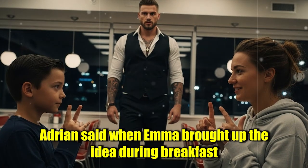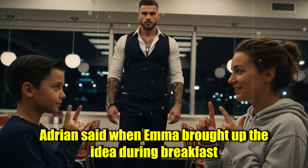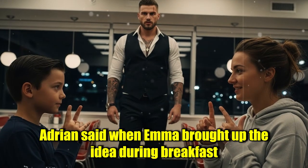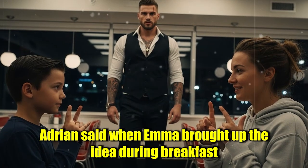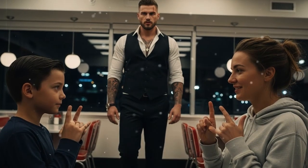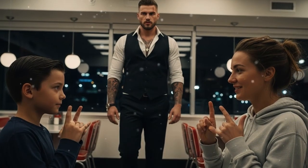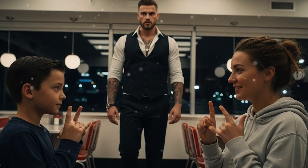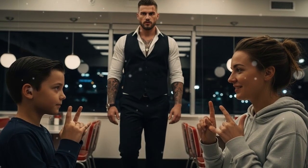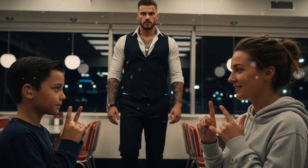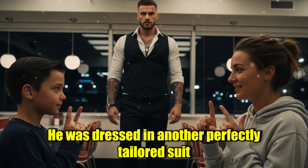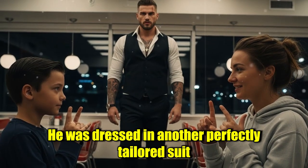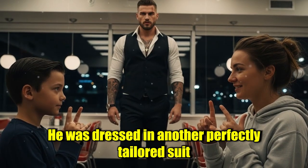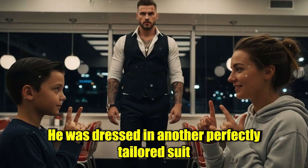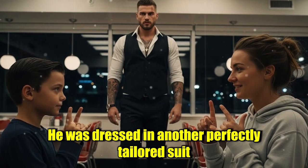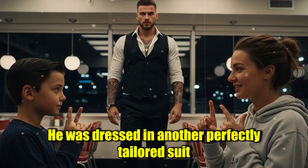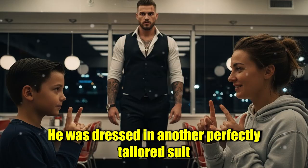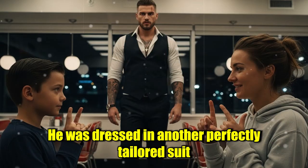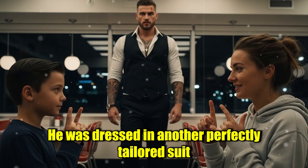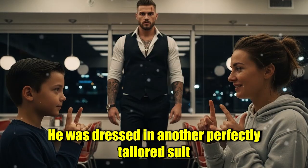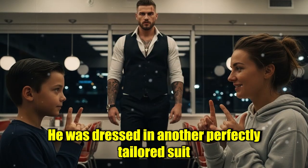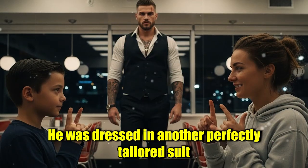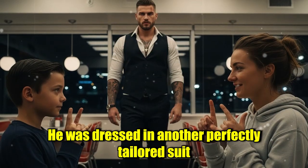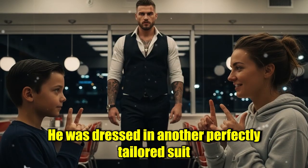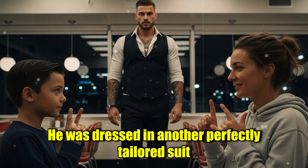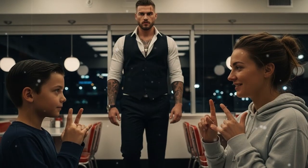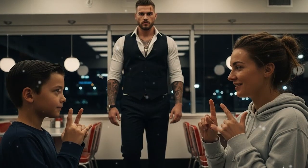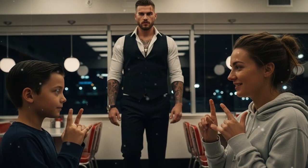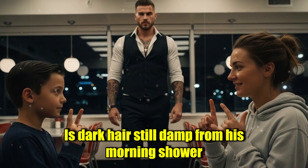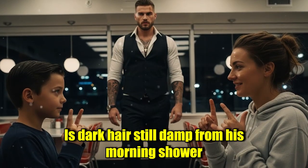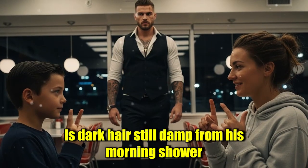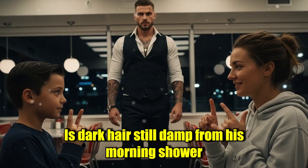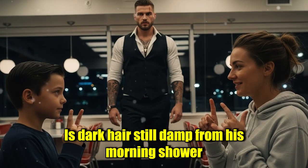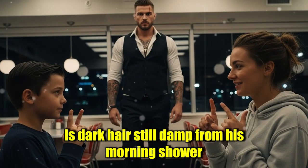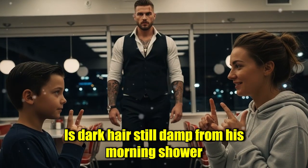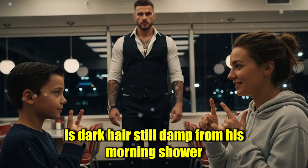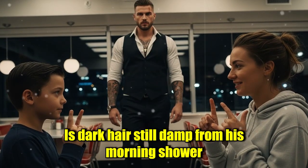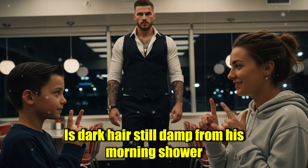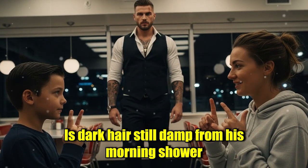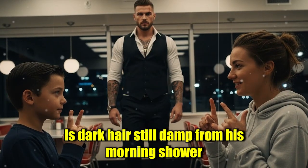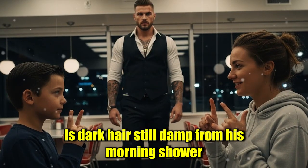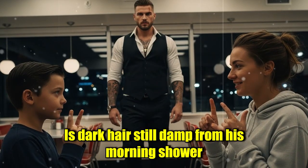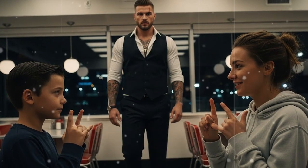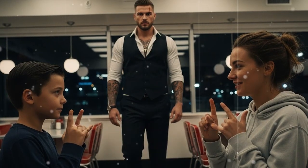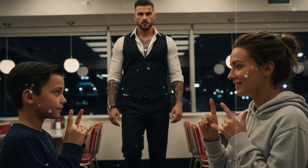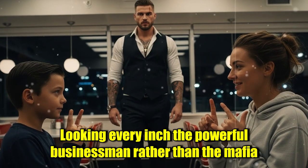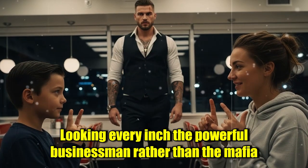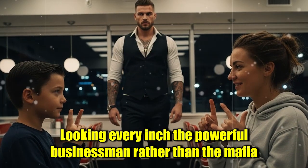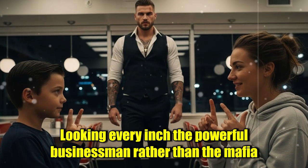during breakfast. He was dressed in another perfectly tailored suit, his dark hair still damp from his morning shower, looking